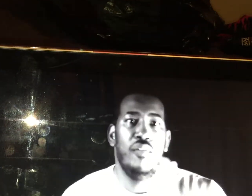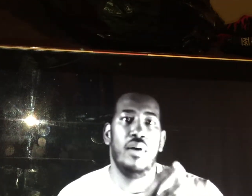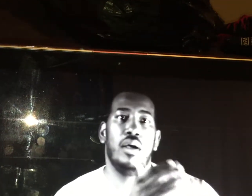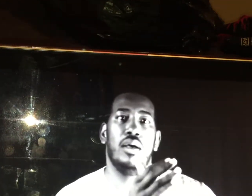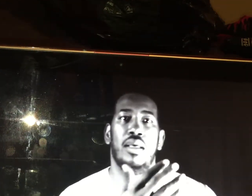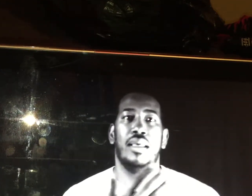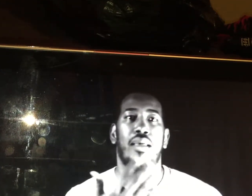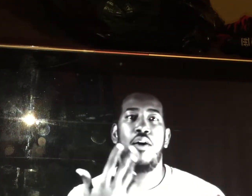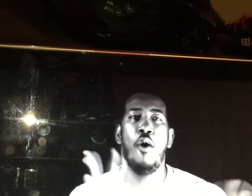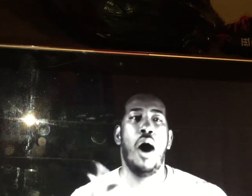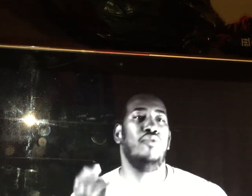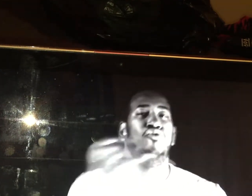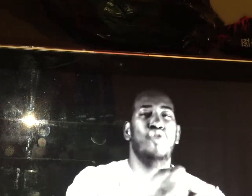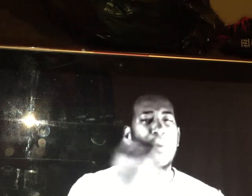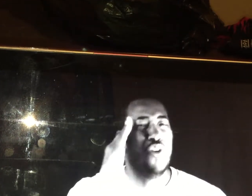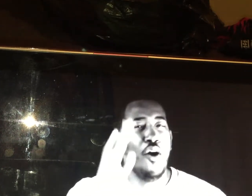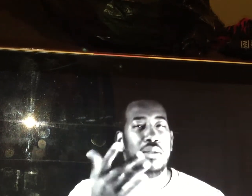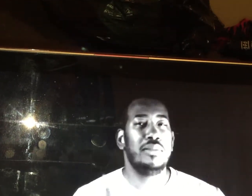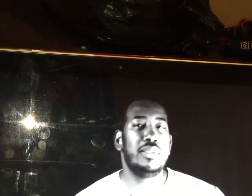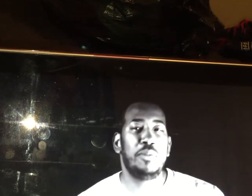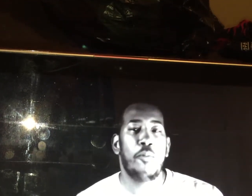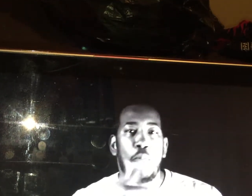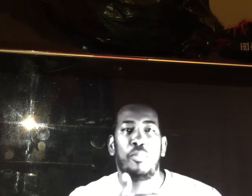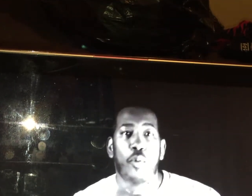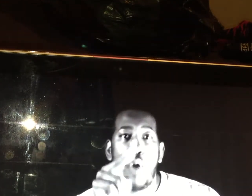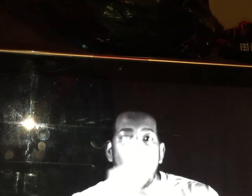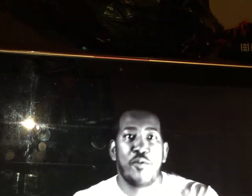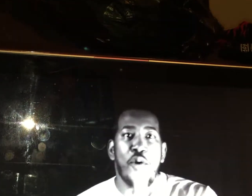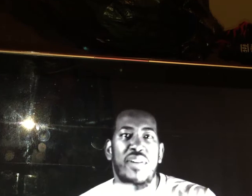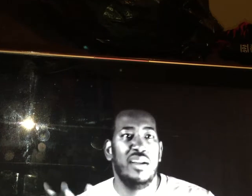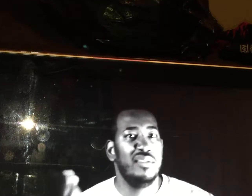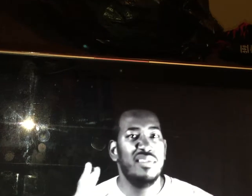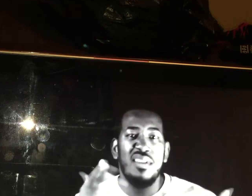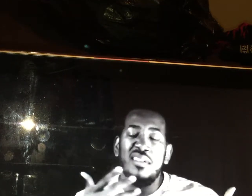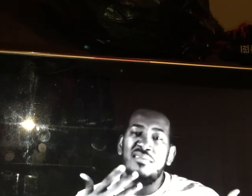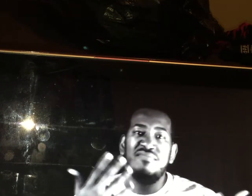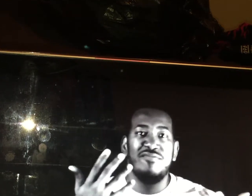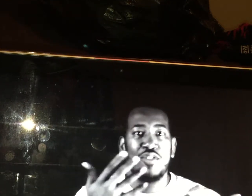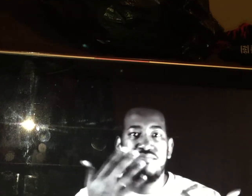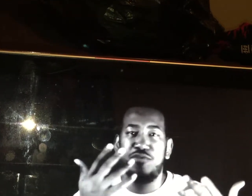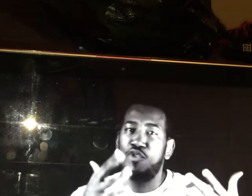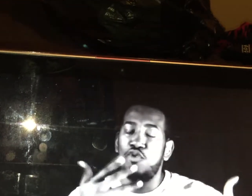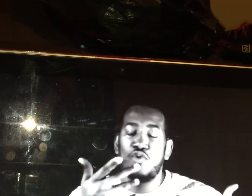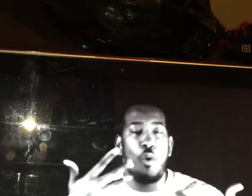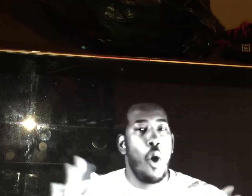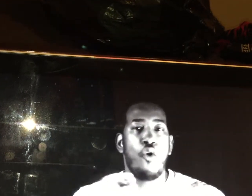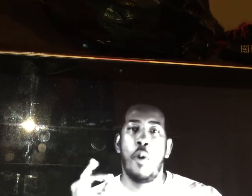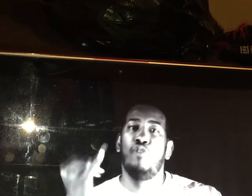time. But, if I'm really into a movie, and I understand they don't want to be interrupted,